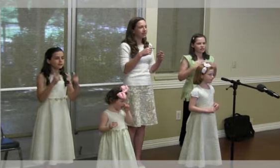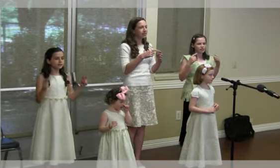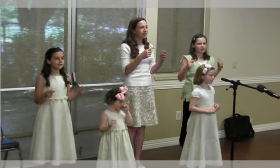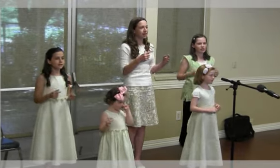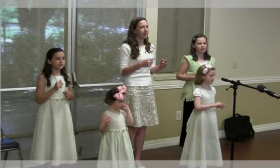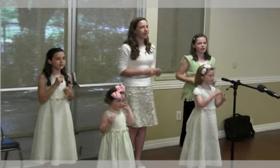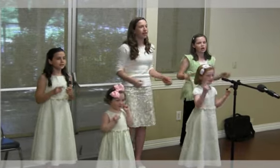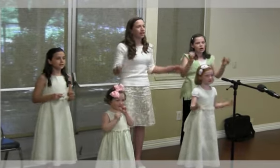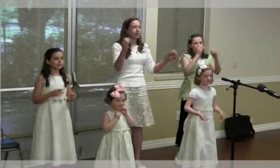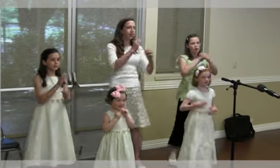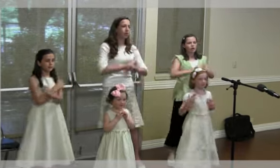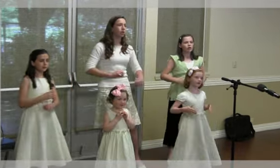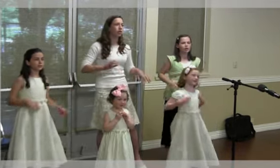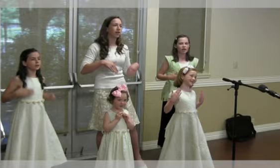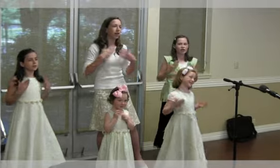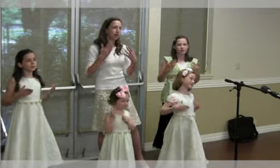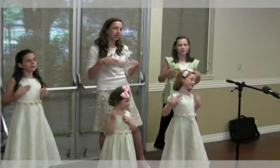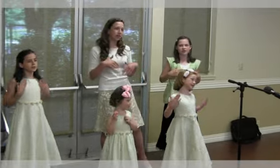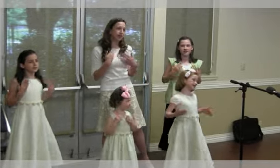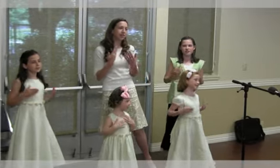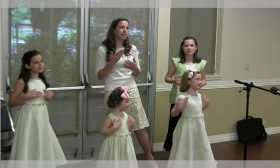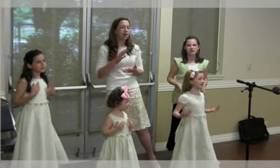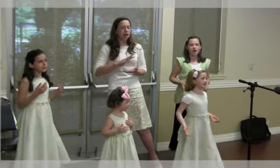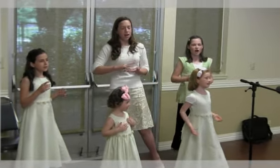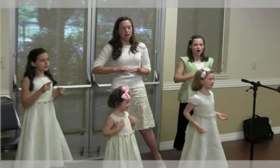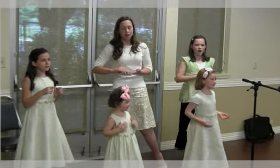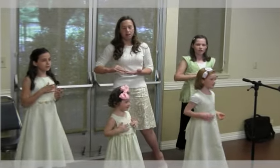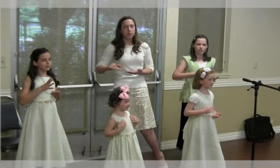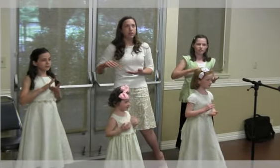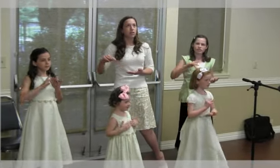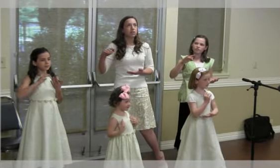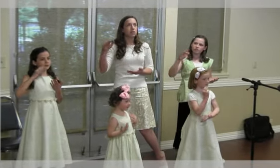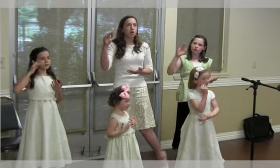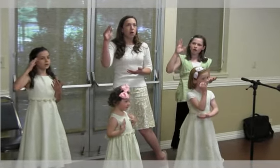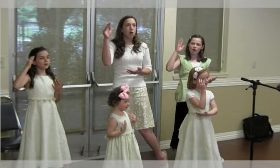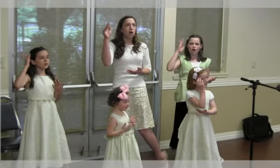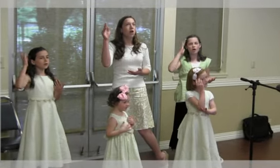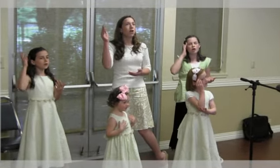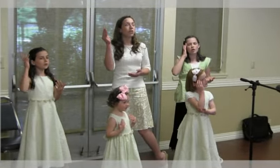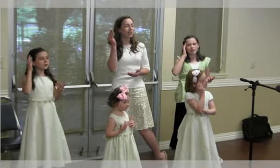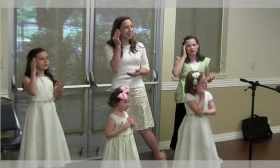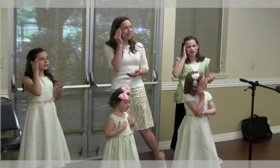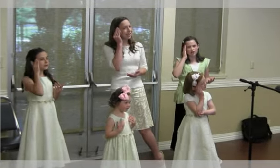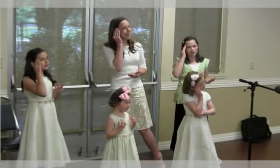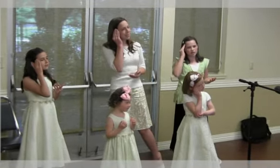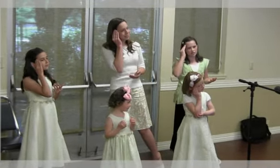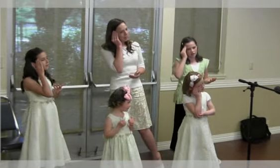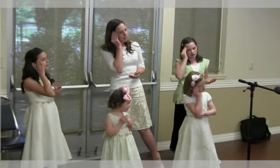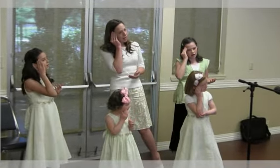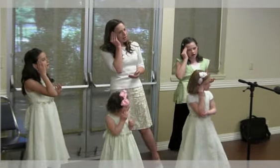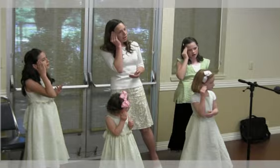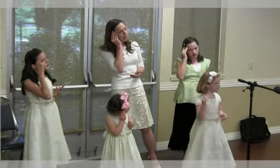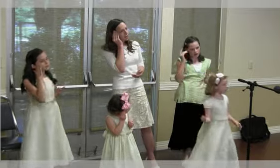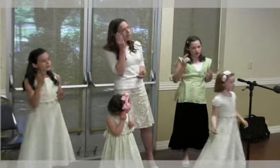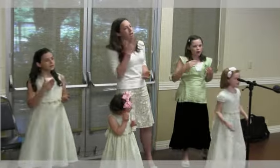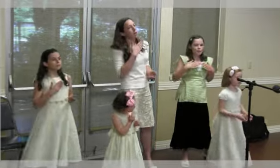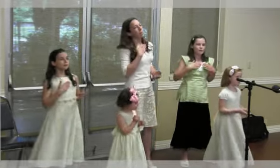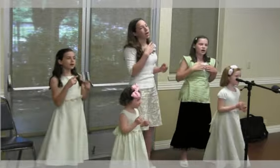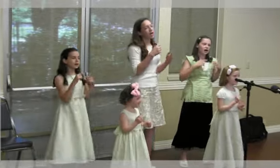my S the BL of this glorious thought